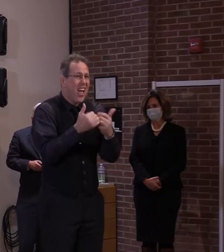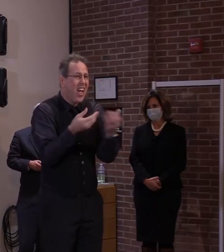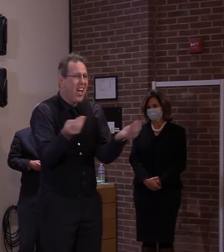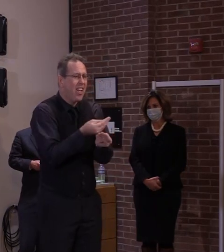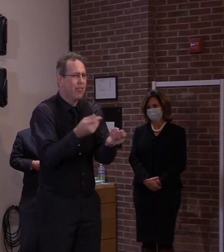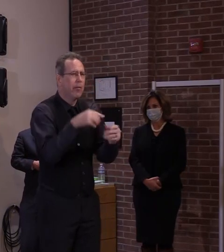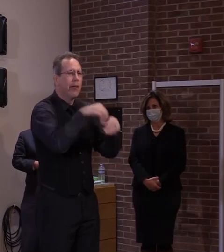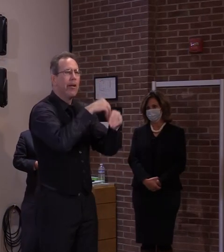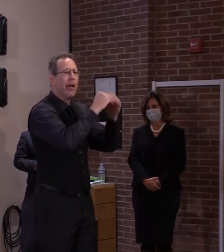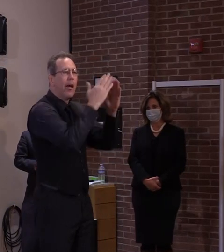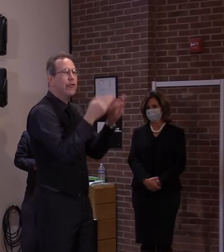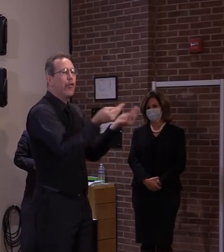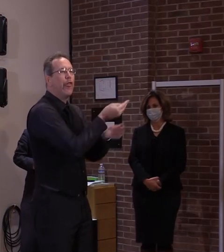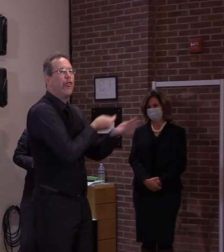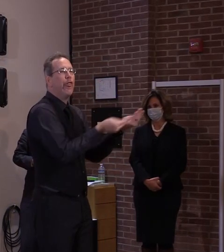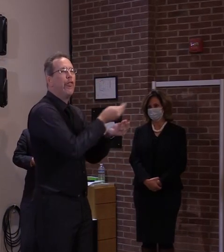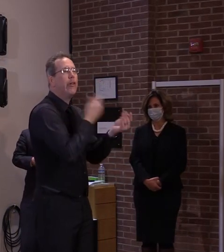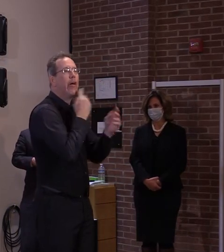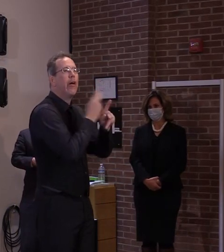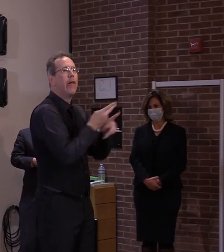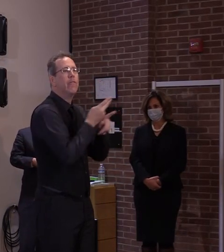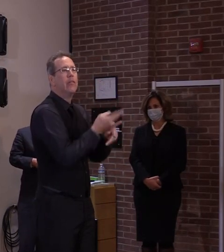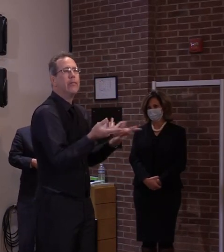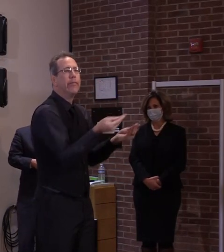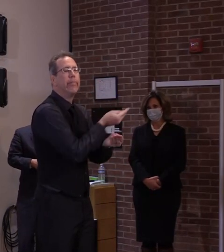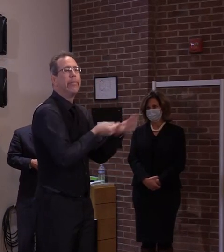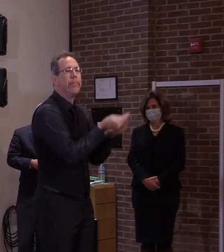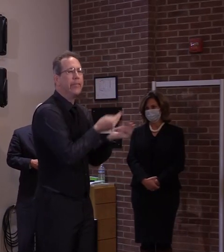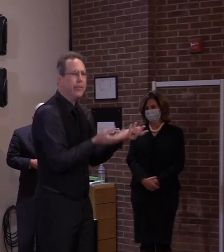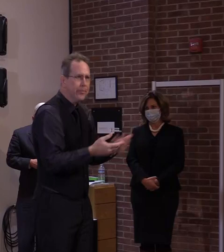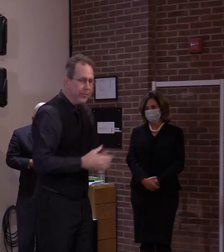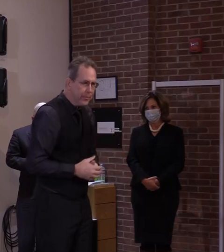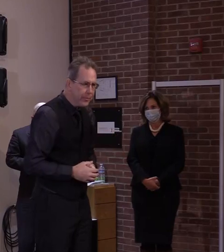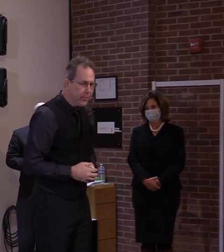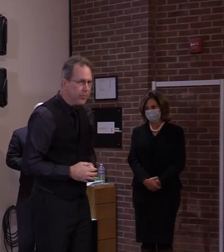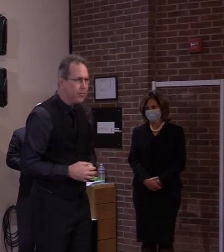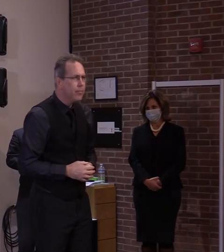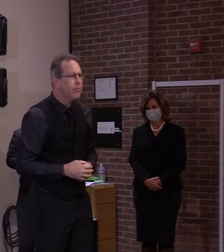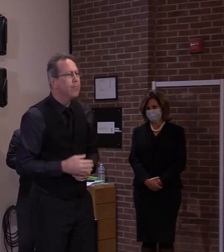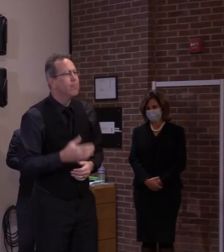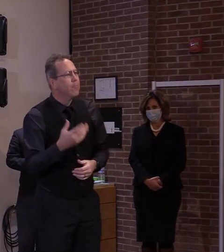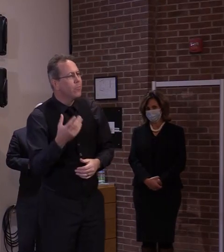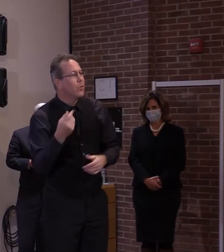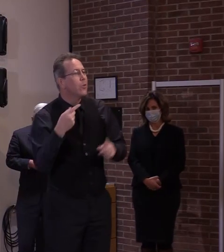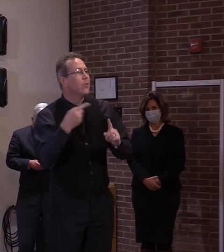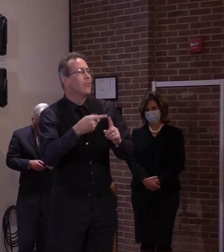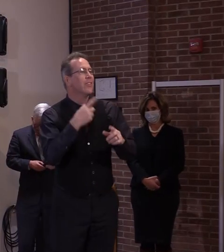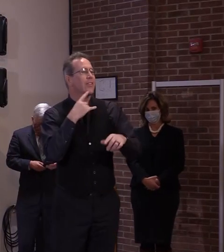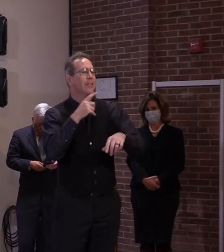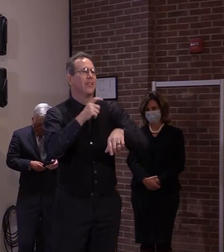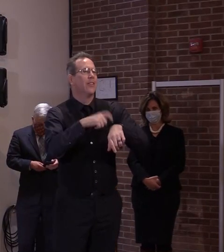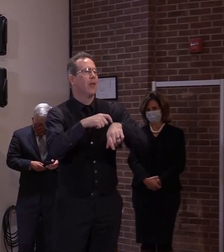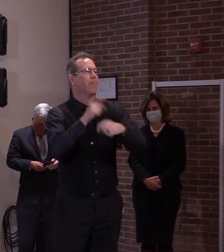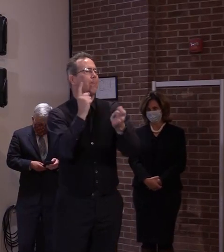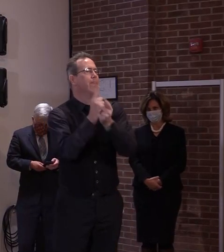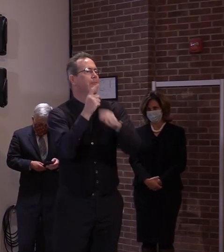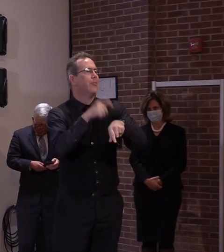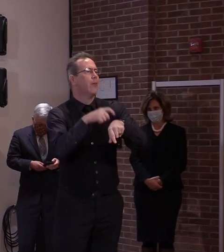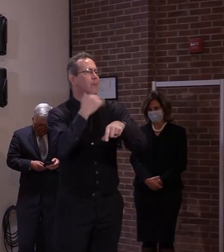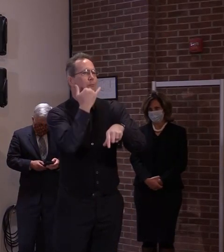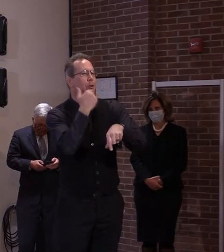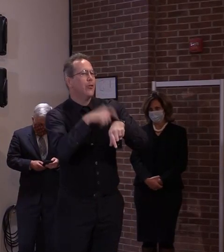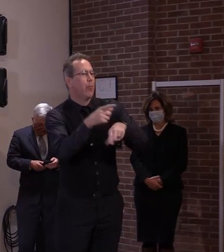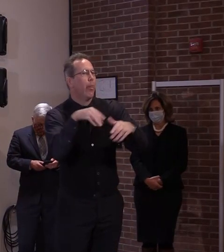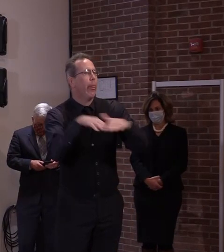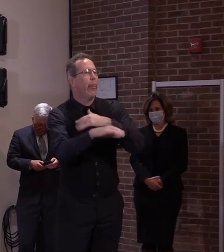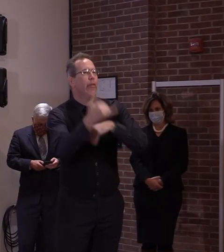everything. We have tried throughout the pandemic to try and lead people when they're willing. Not